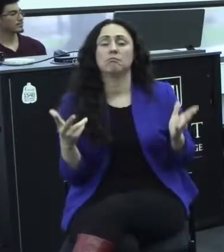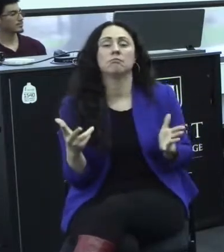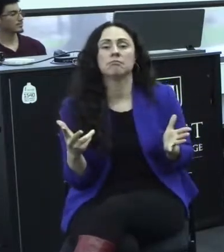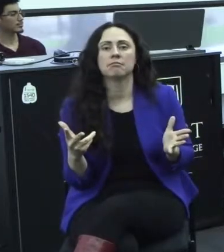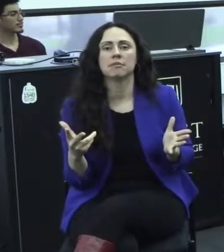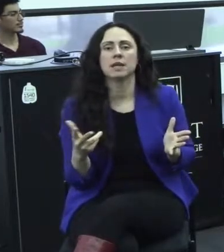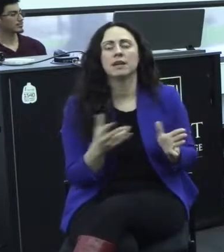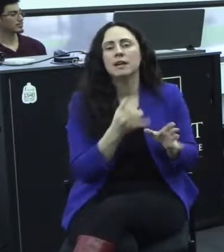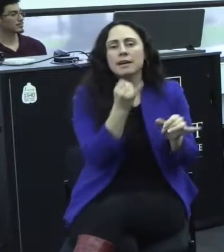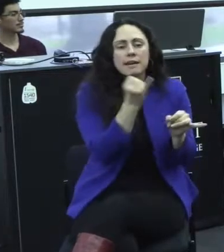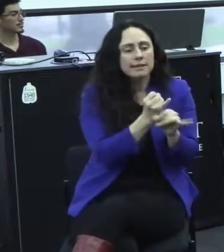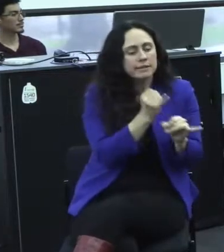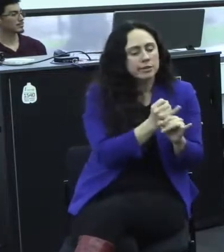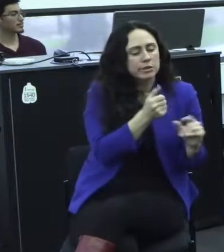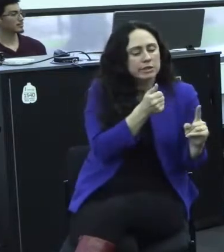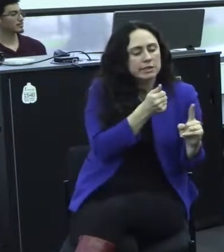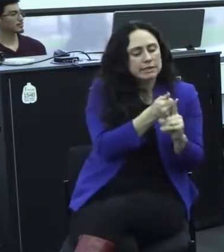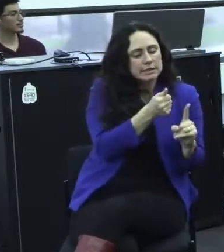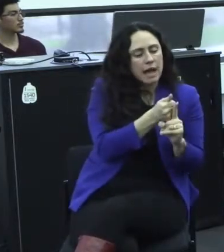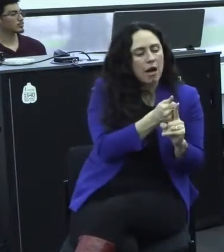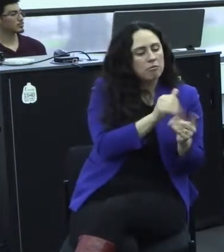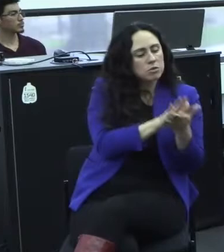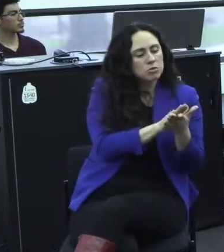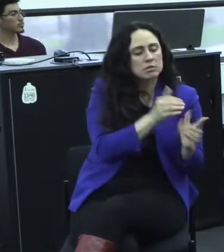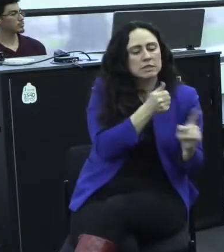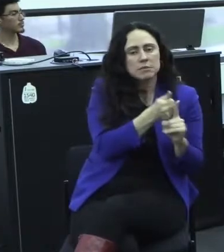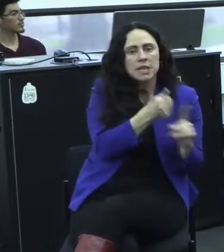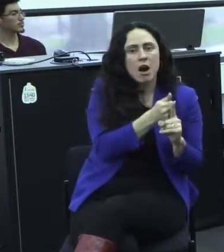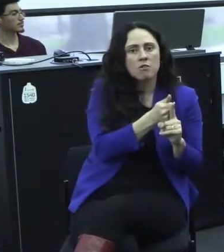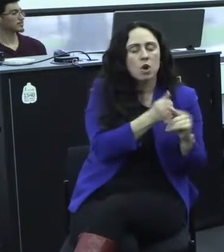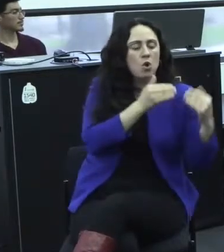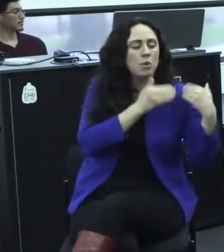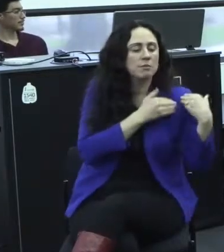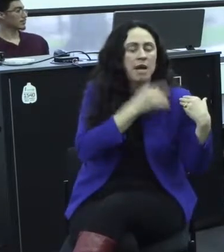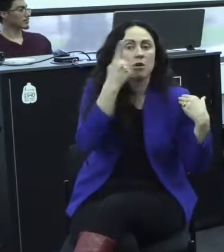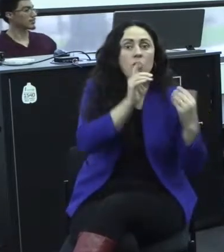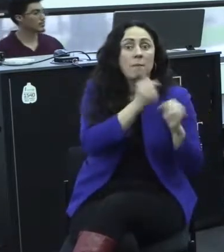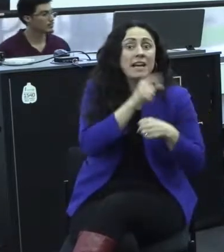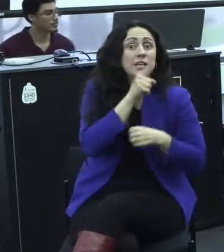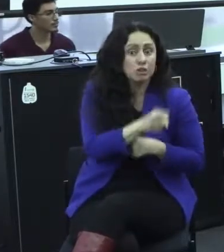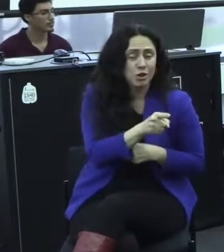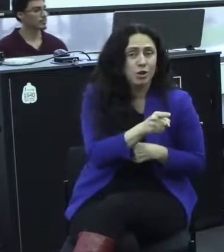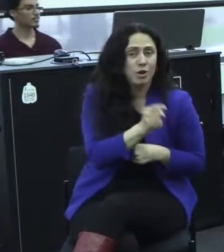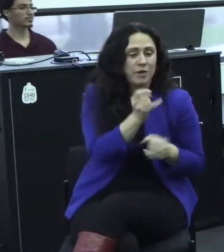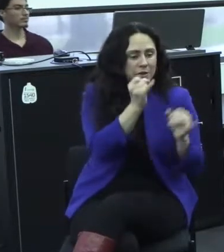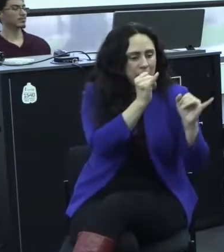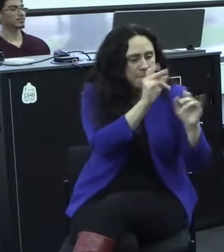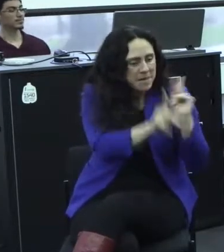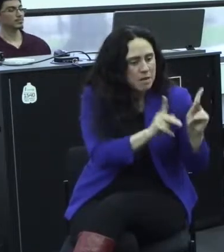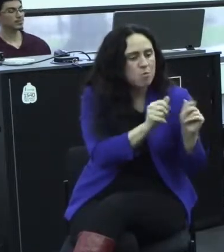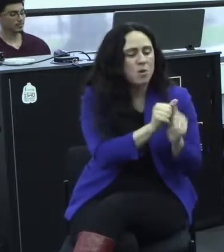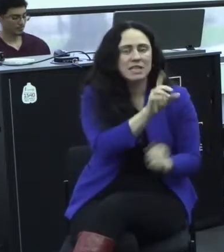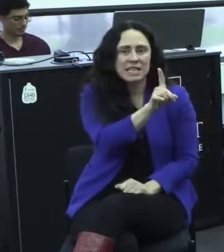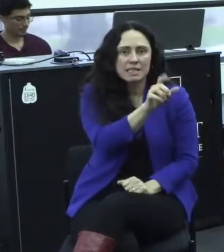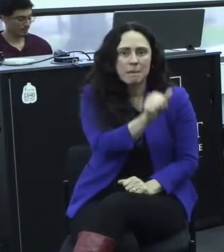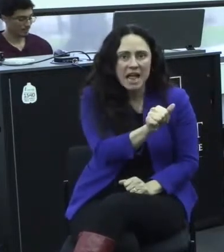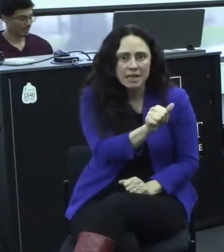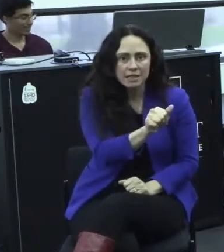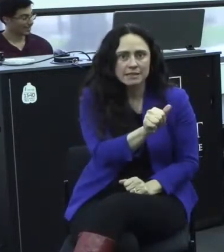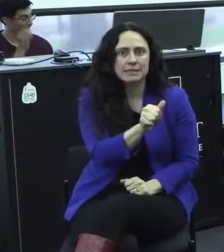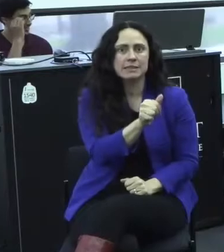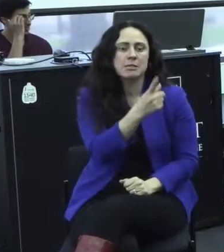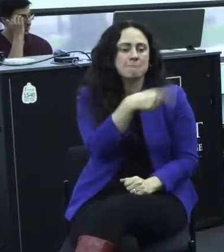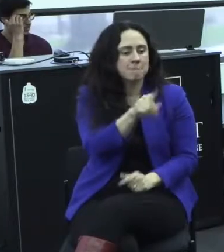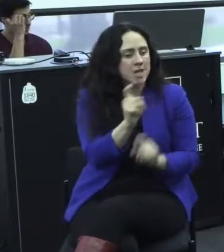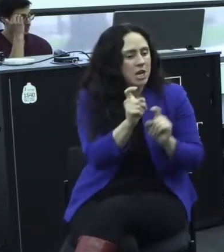it's the institution, the schools themselves that are responsible for making sure that individuals with disabilities are